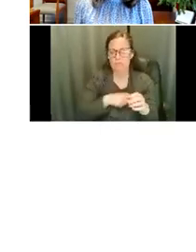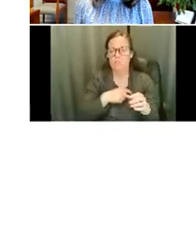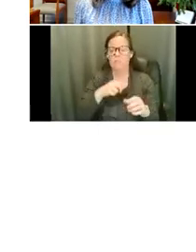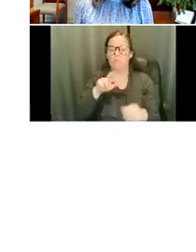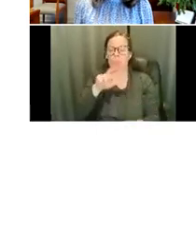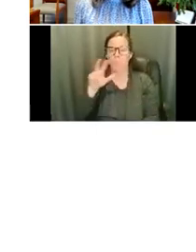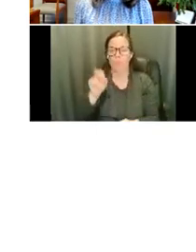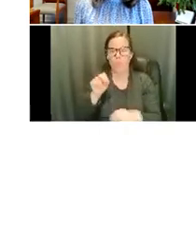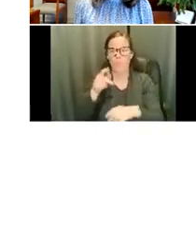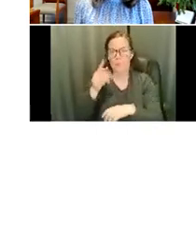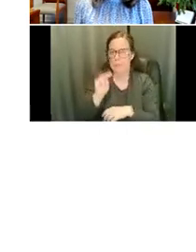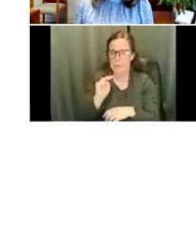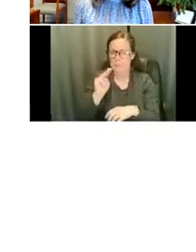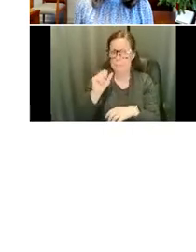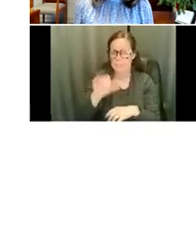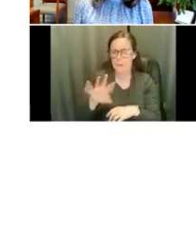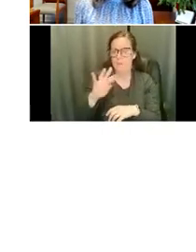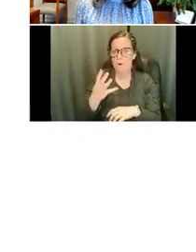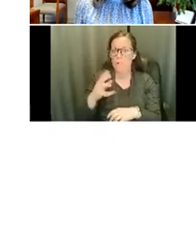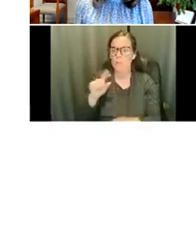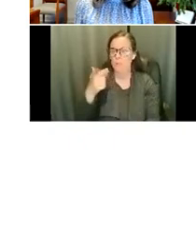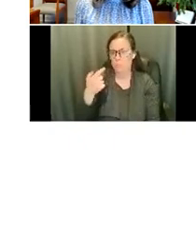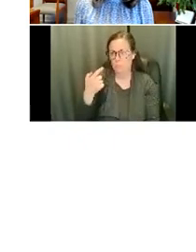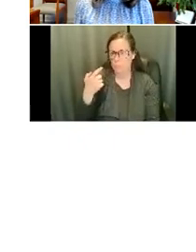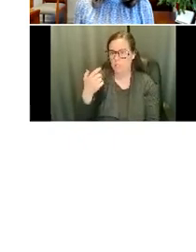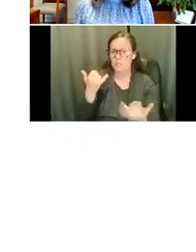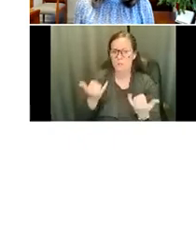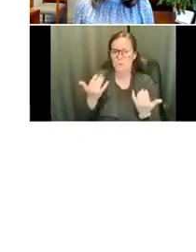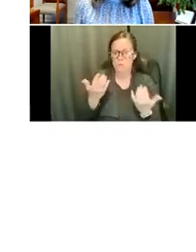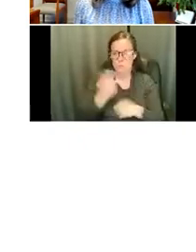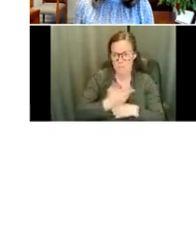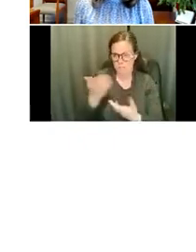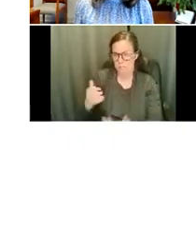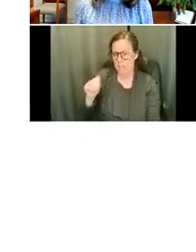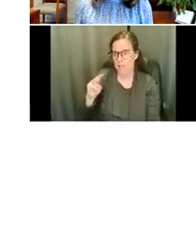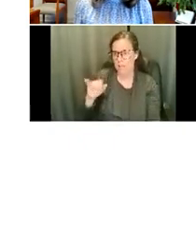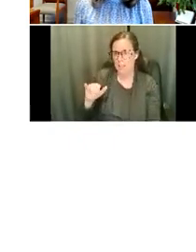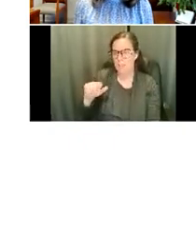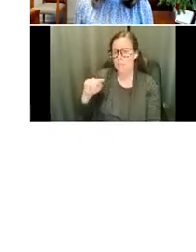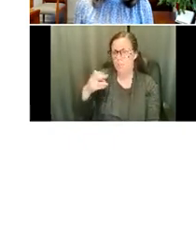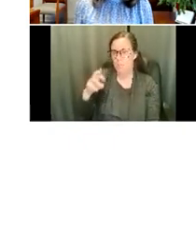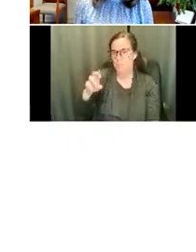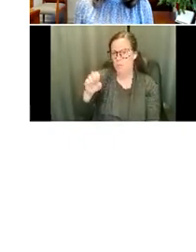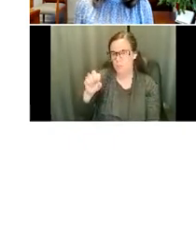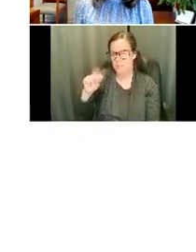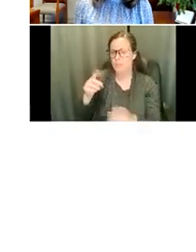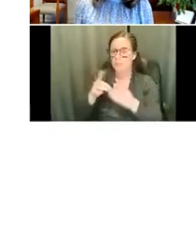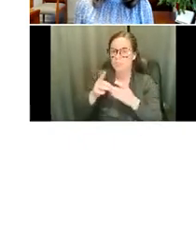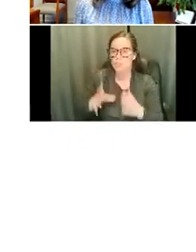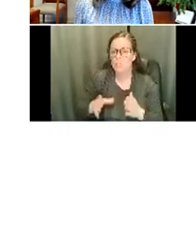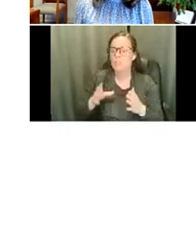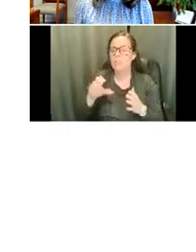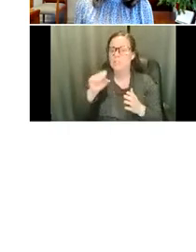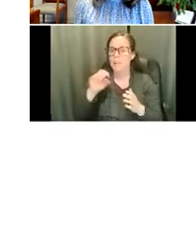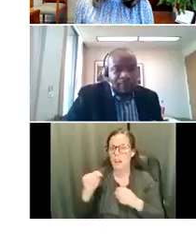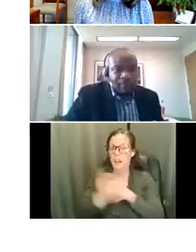4th, 2021. Today we have with us Amy Thoreson, the Director of the Scott County Health Department, Nita